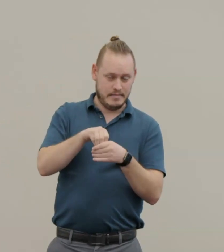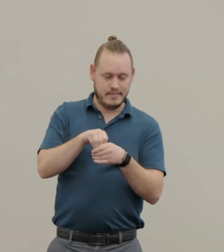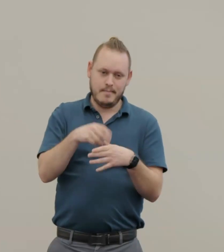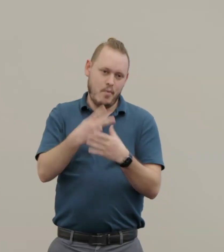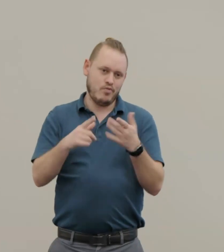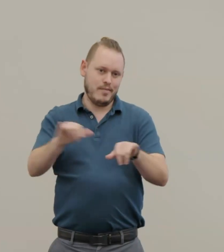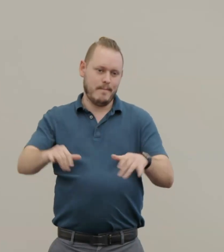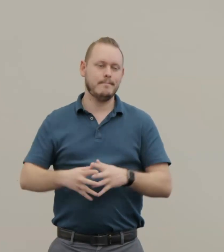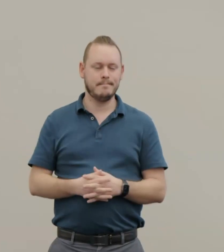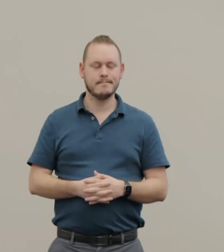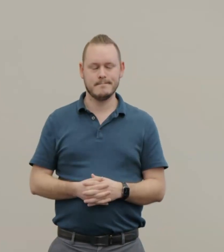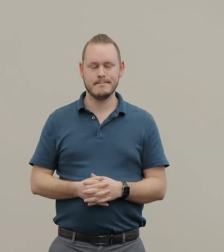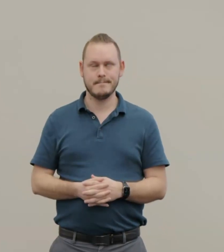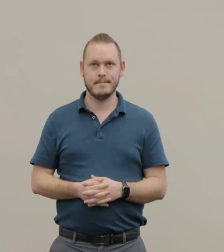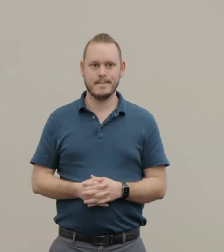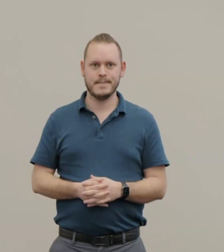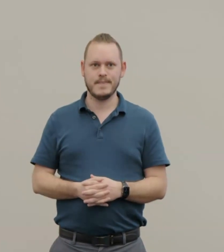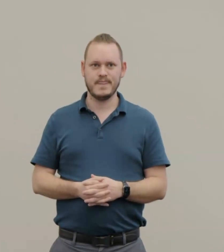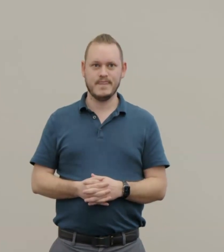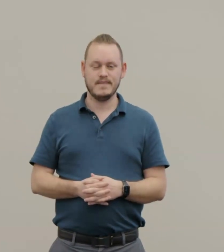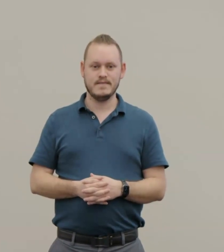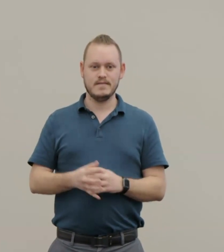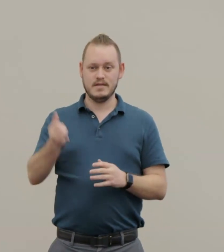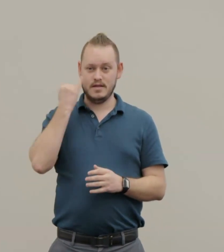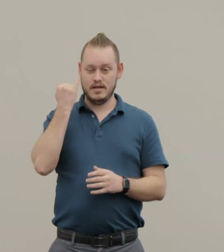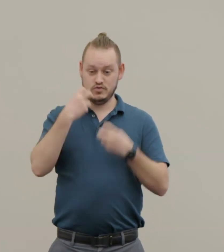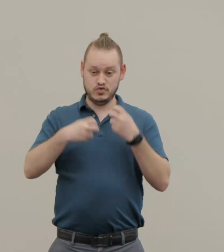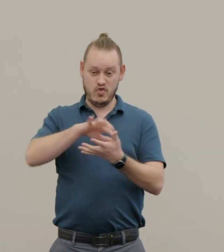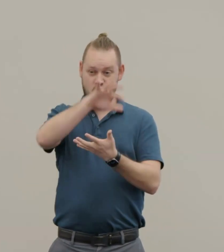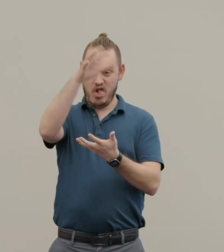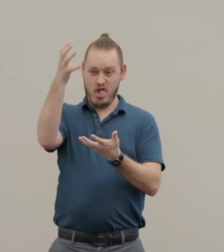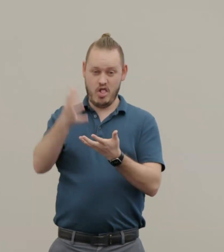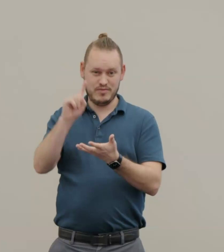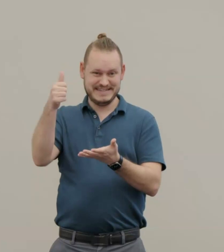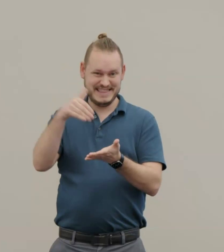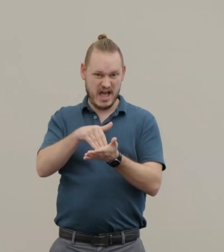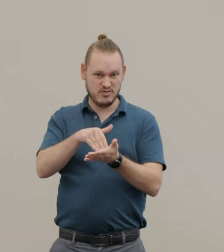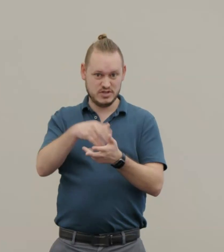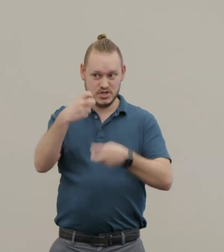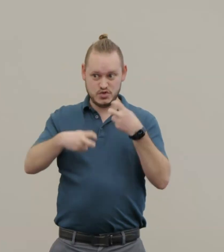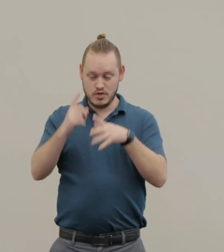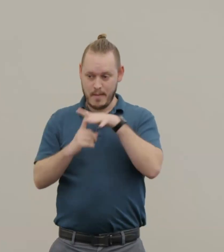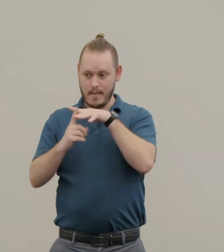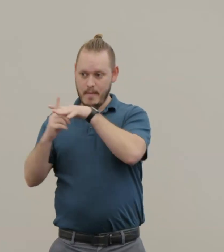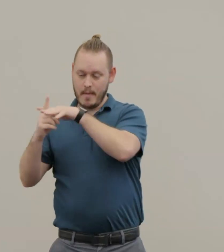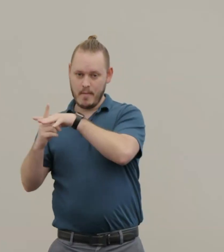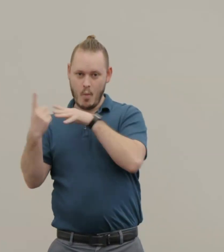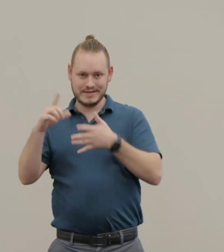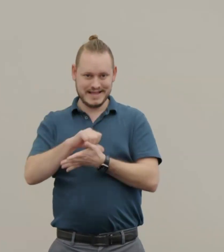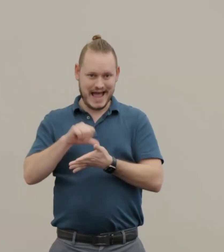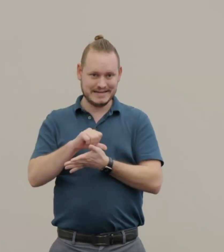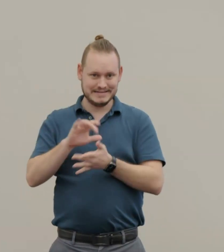time. But if you're looking at a pile of issues, and I'm talking like 10,000 issues across the site, this is an